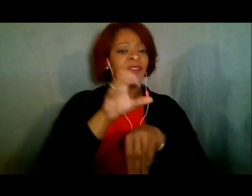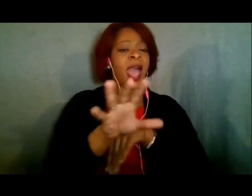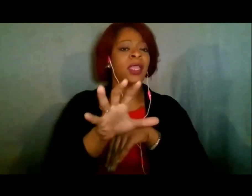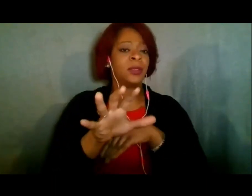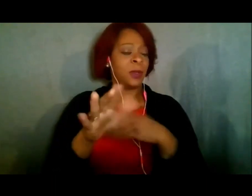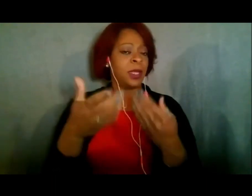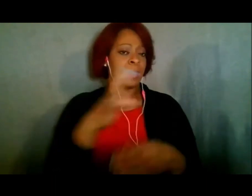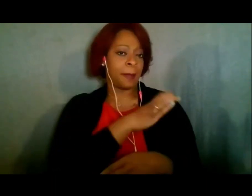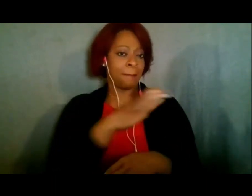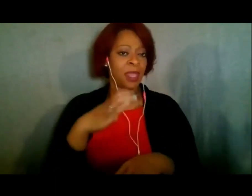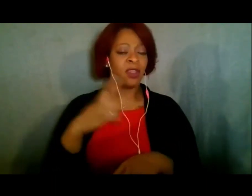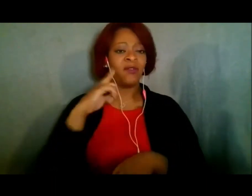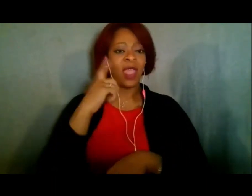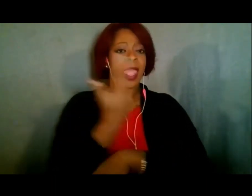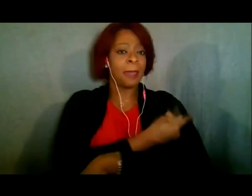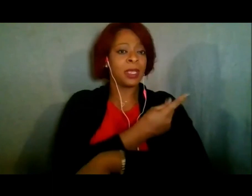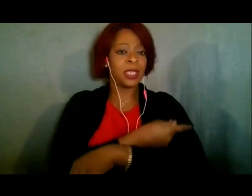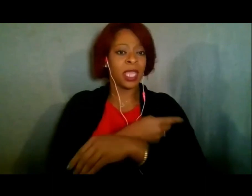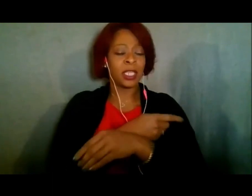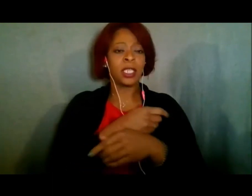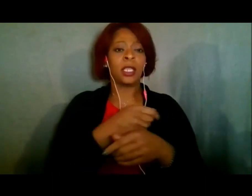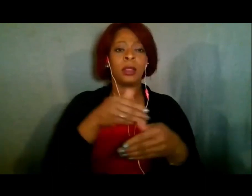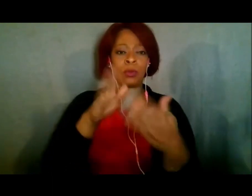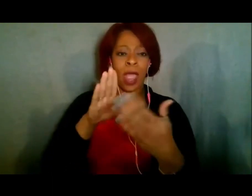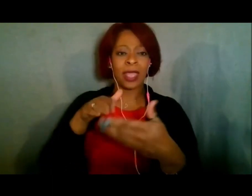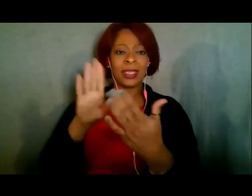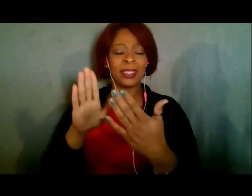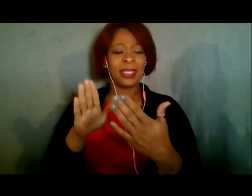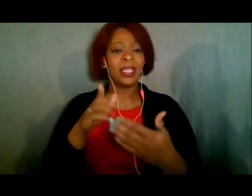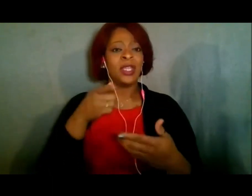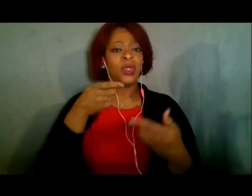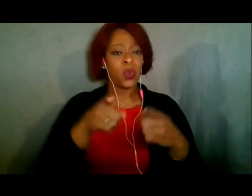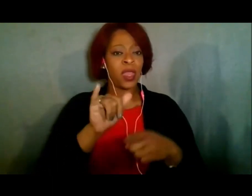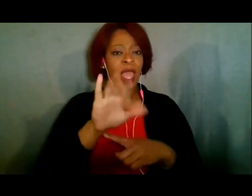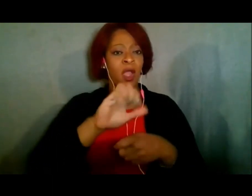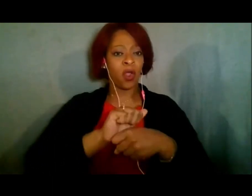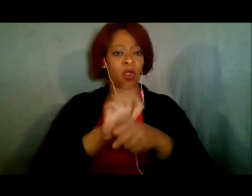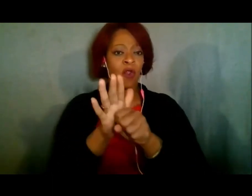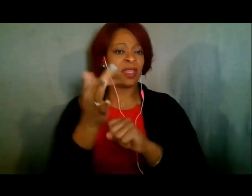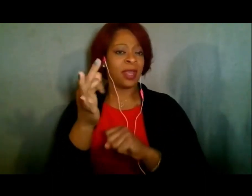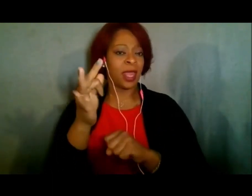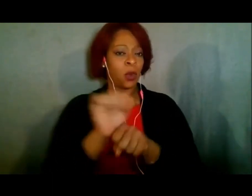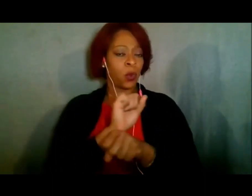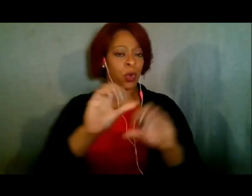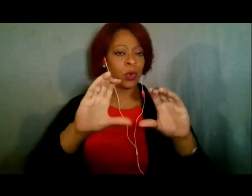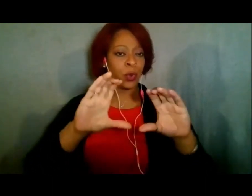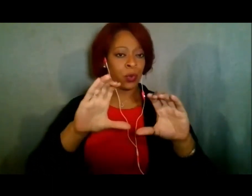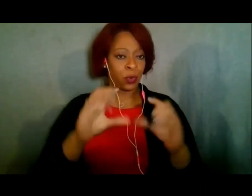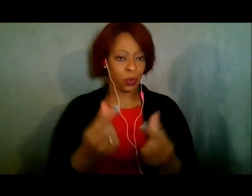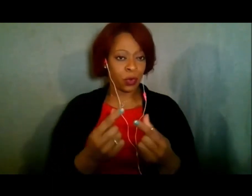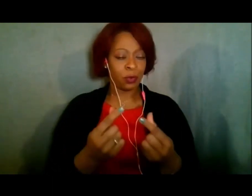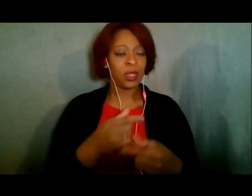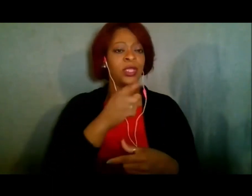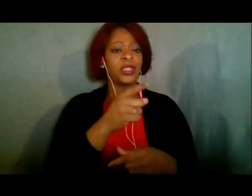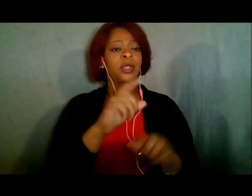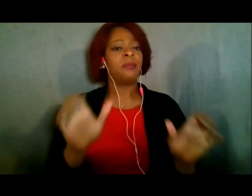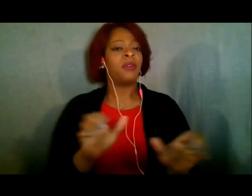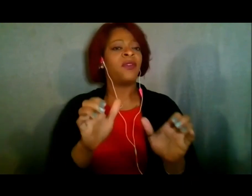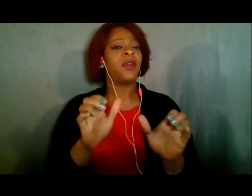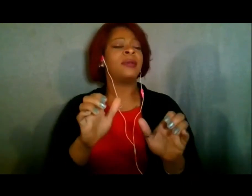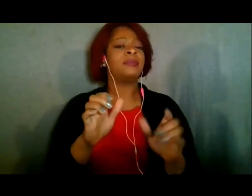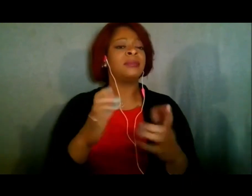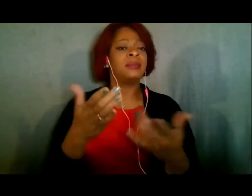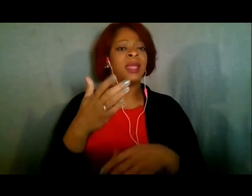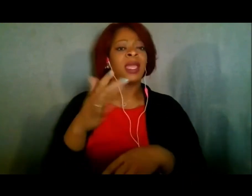Practices and a member of that committee's COVID-19 work group. Dr. Talbot also performs COVID-19 and